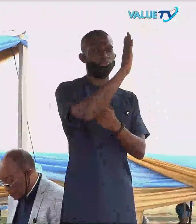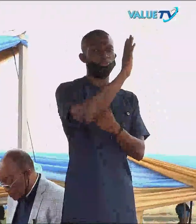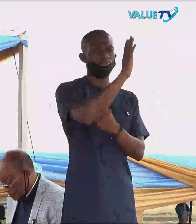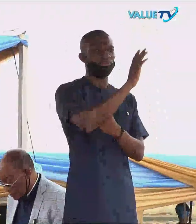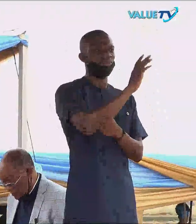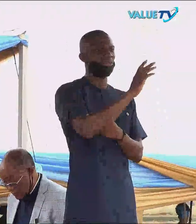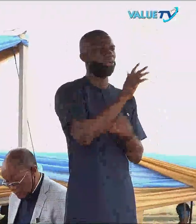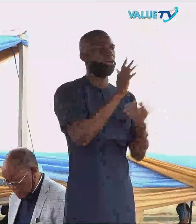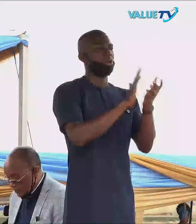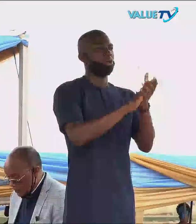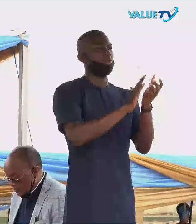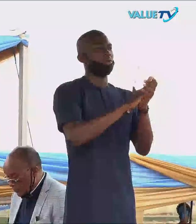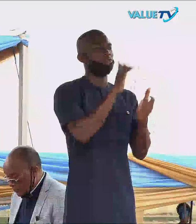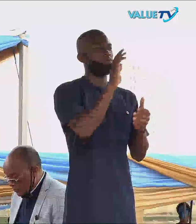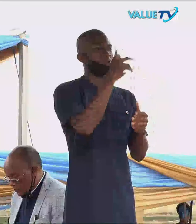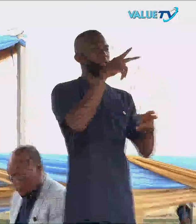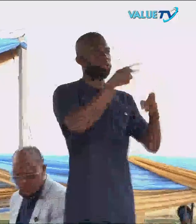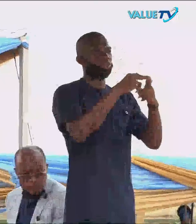Praise be the name of the Lord.